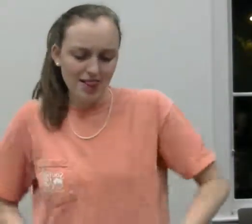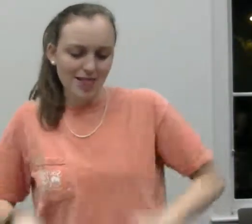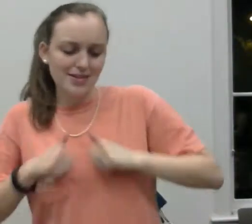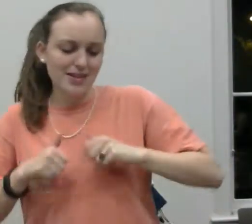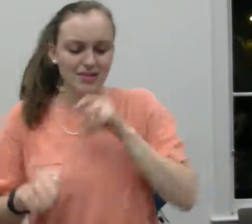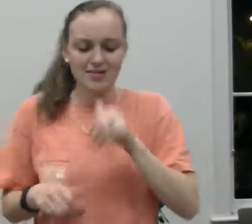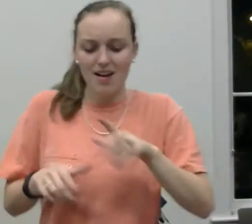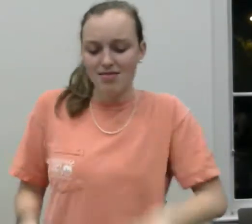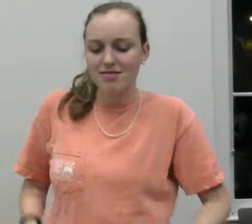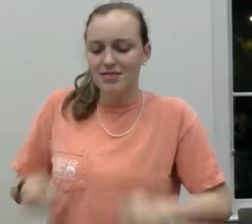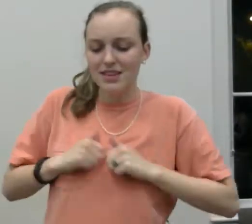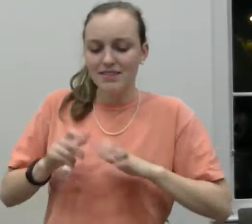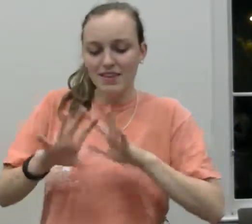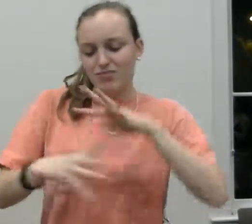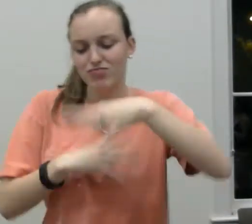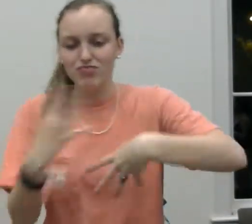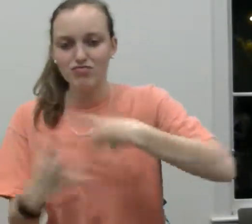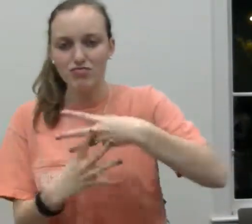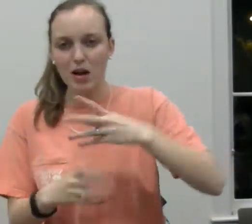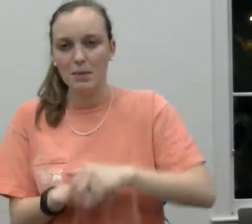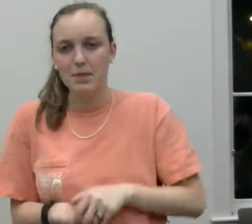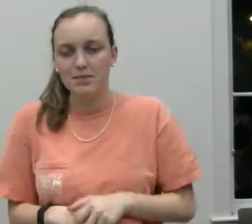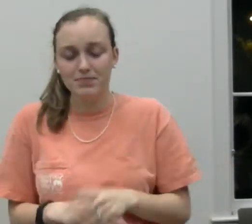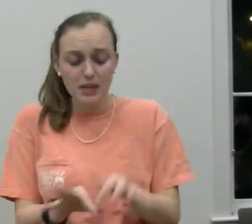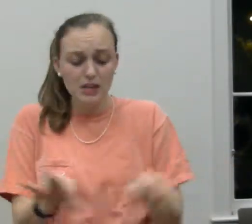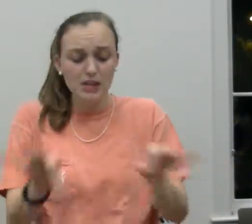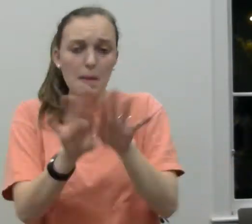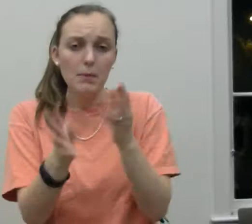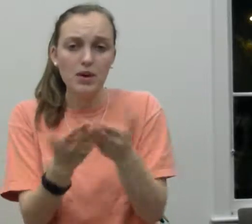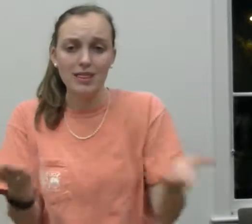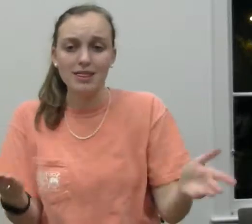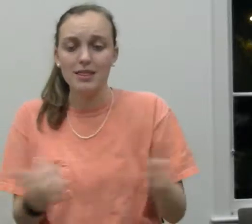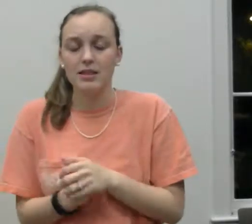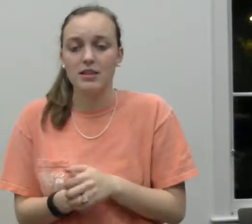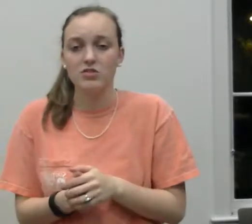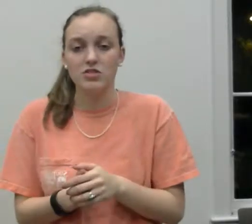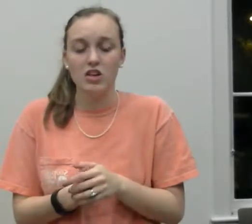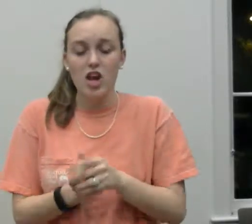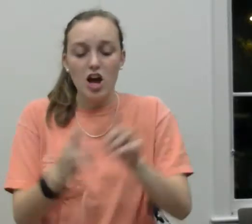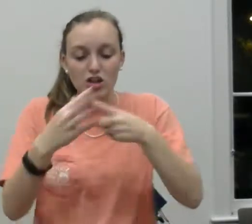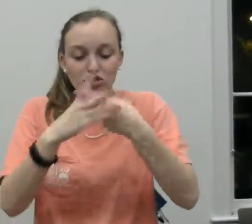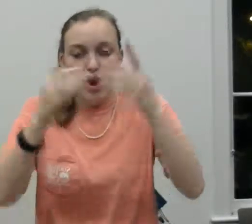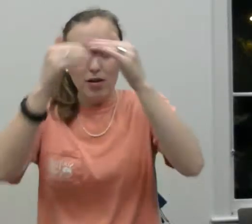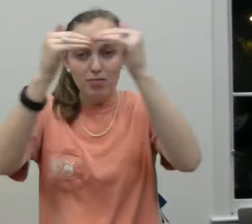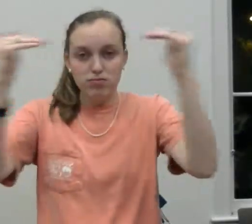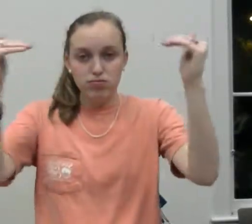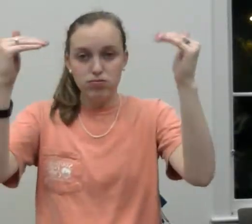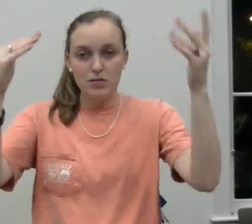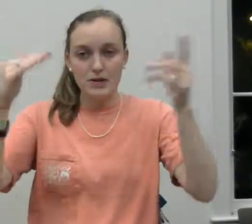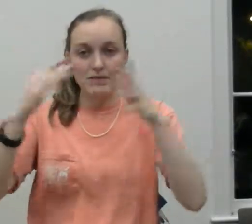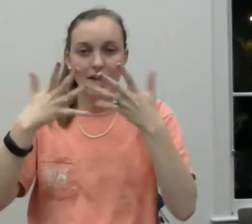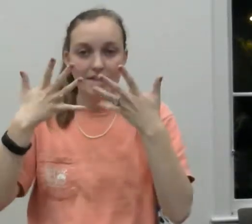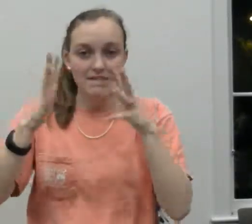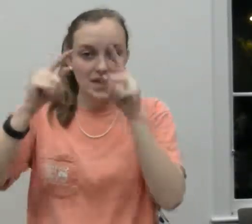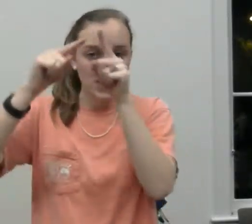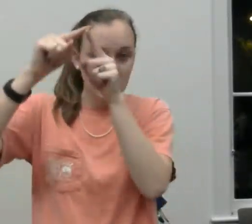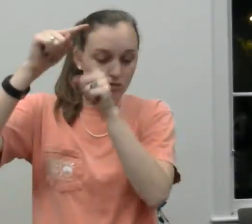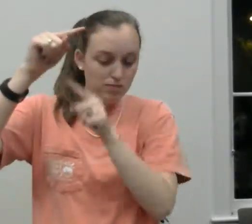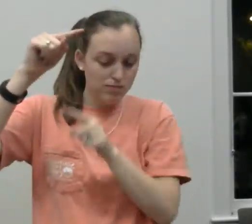are very important things. We're going to be starting up here, the atomic level, and ending over here. And so we'll be going bigger and bigger and